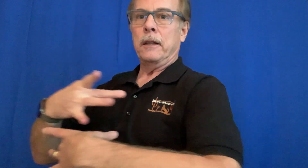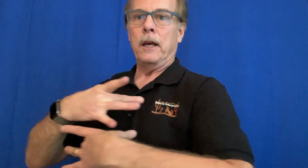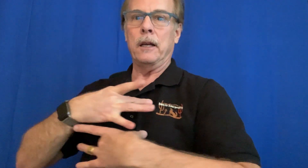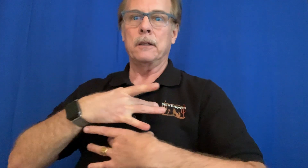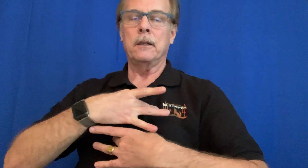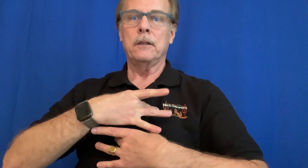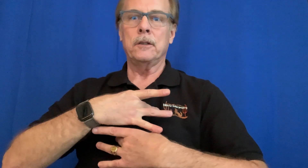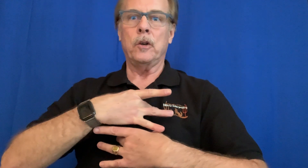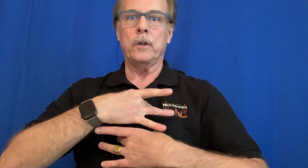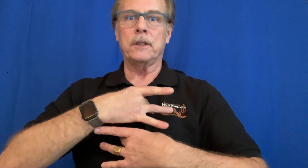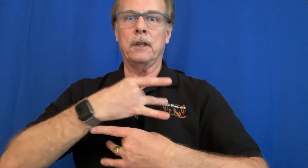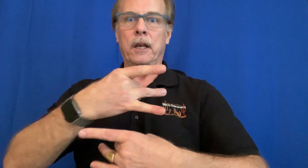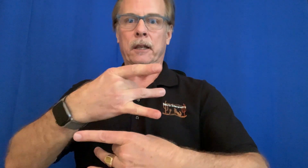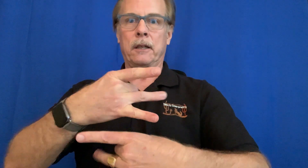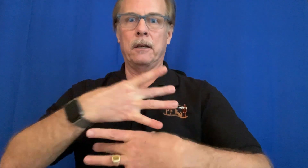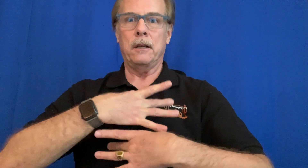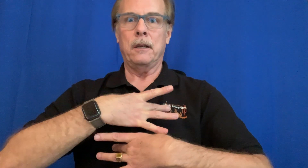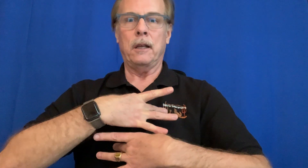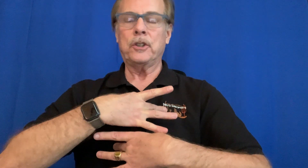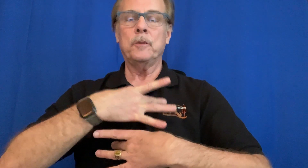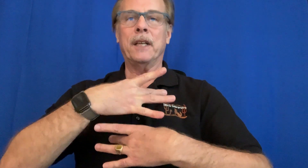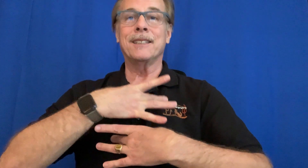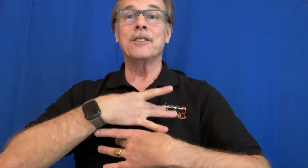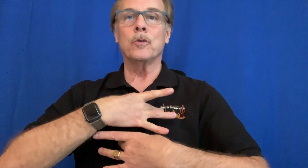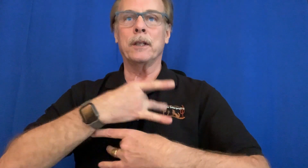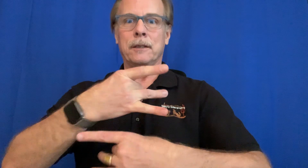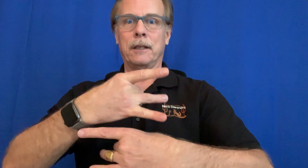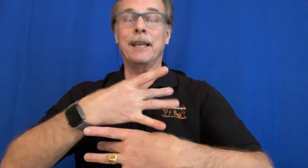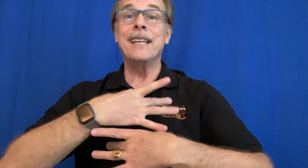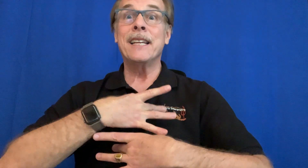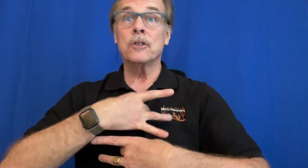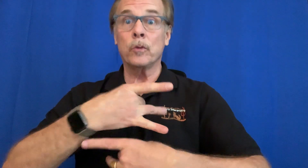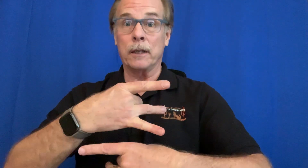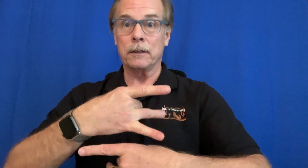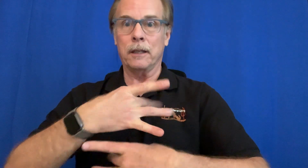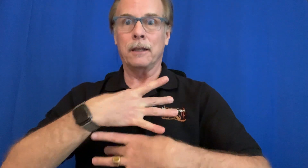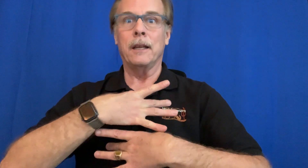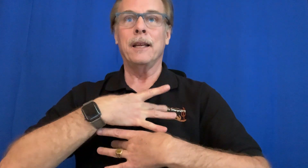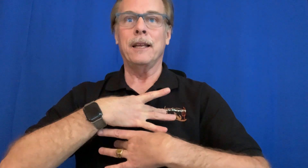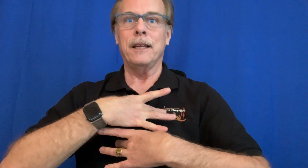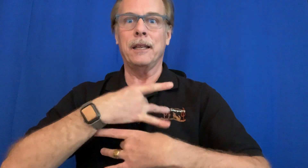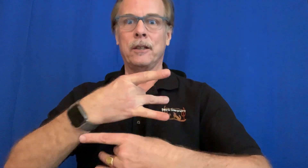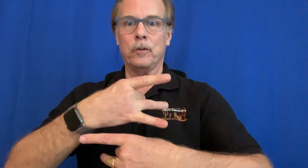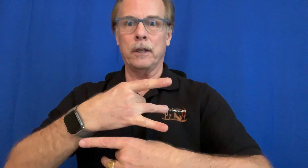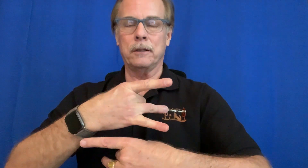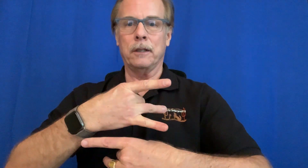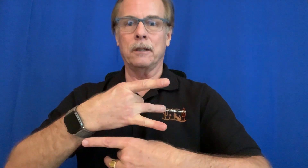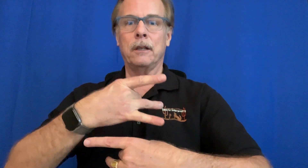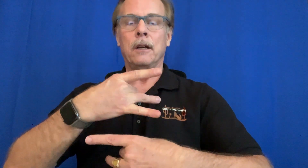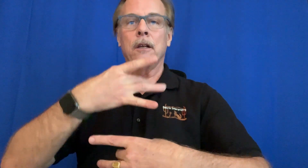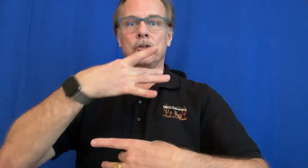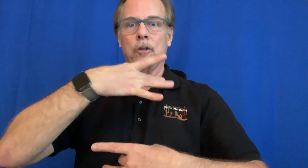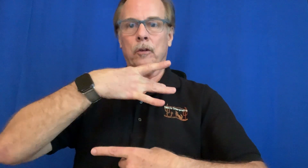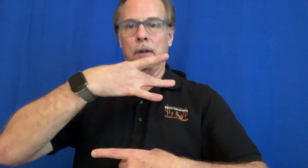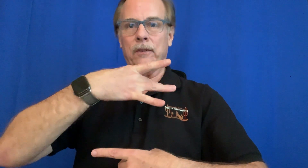that. So it's like, it's interesting, interesting, interesting. So